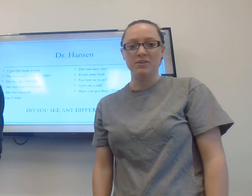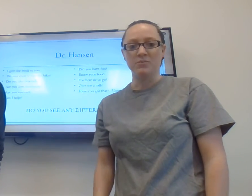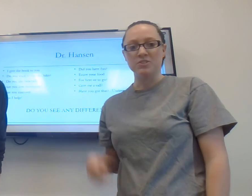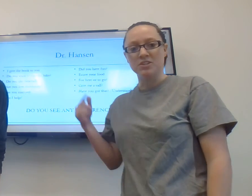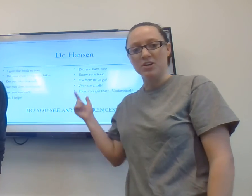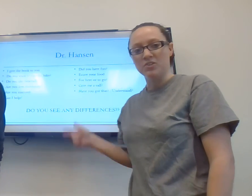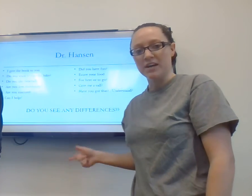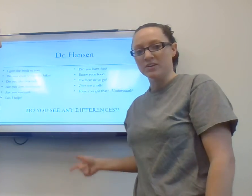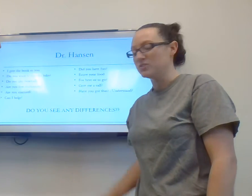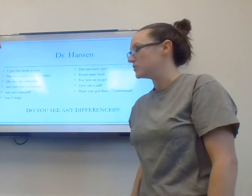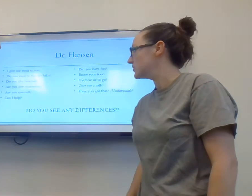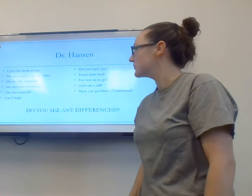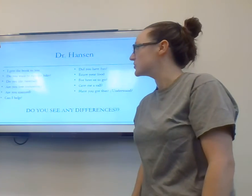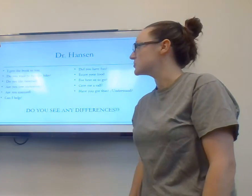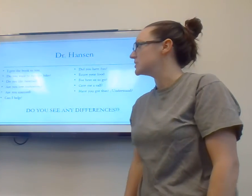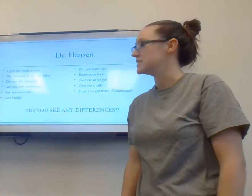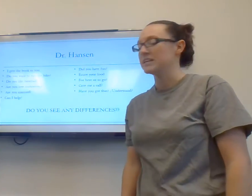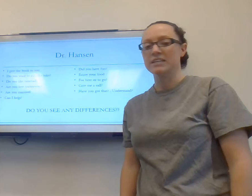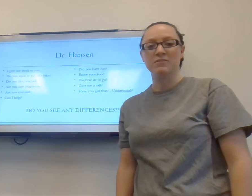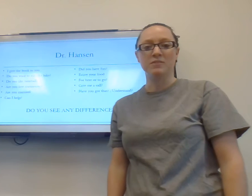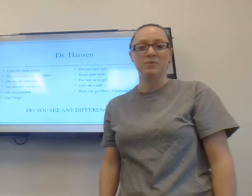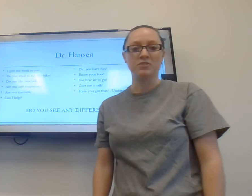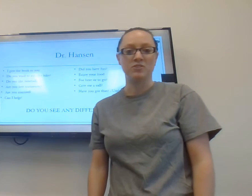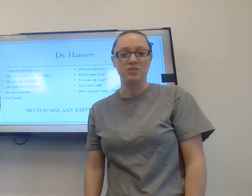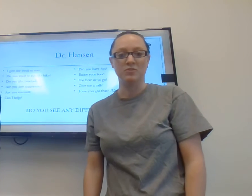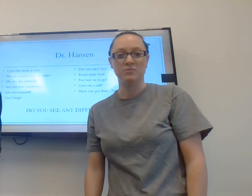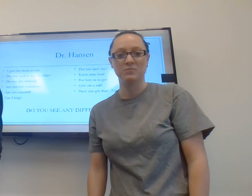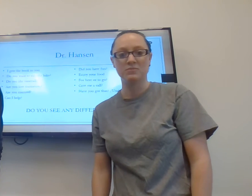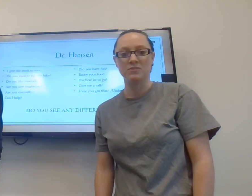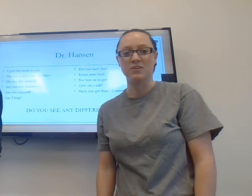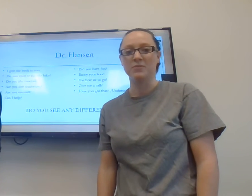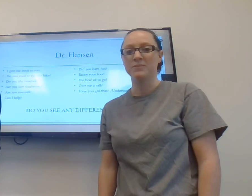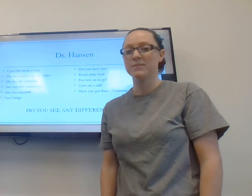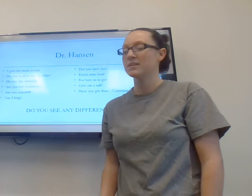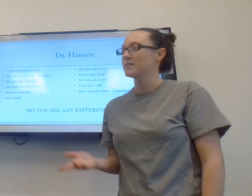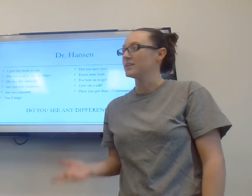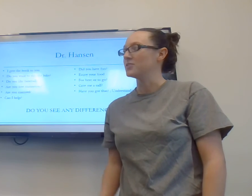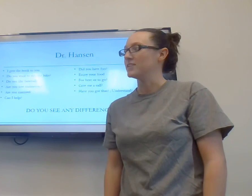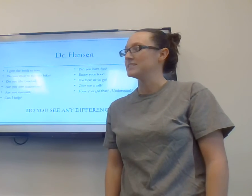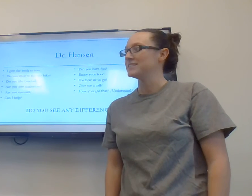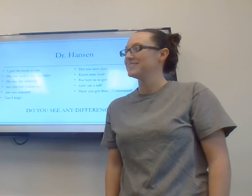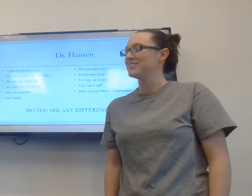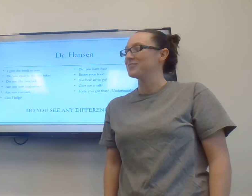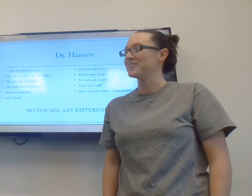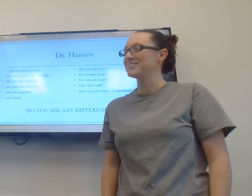just going to go down to the first one is I give the book to you. So Dr. Hansen, you go first.